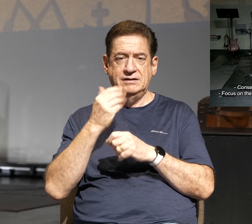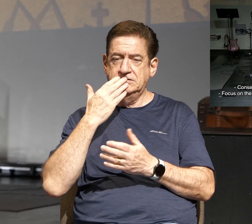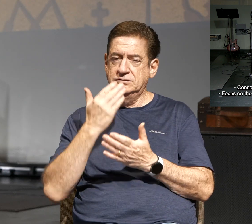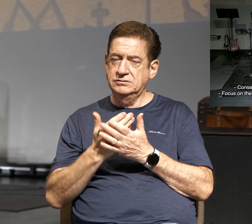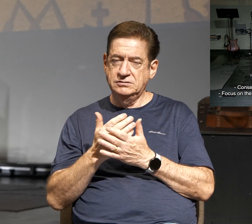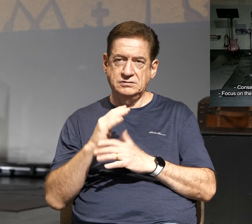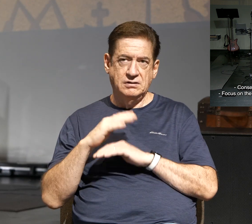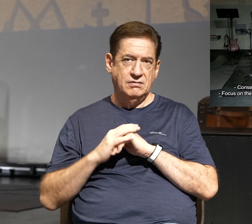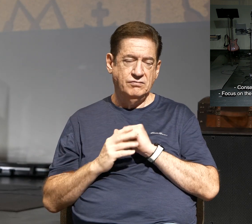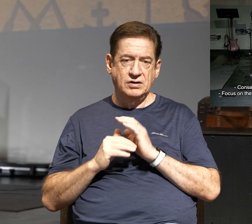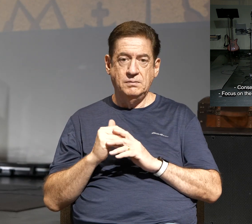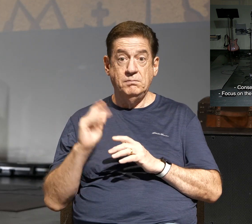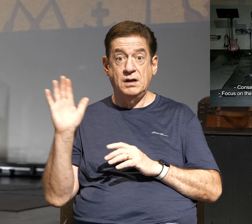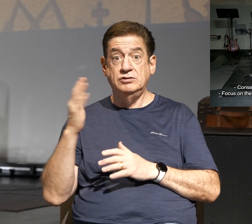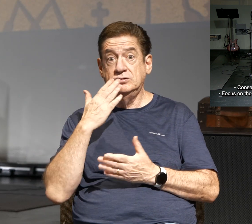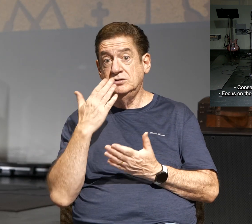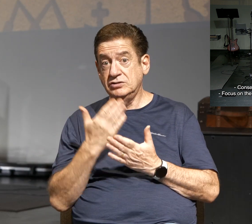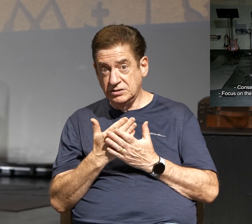it's his goodness